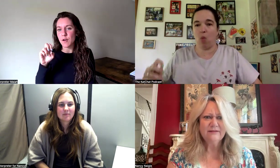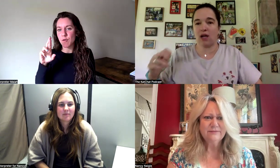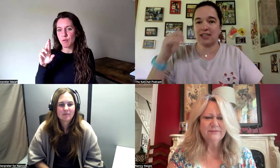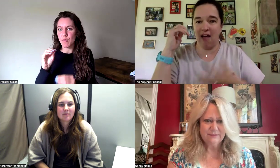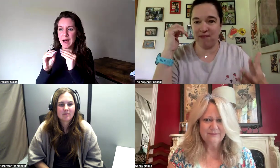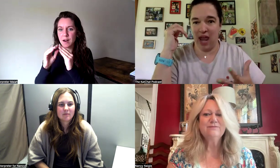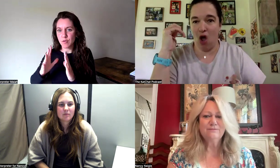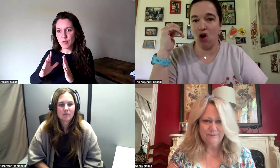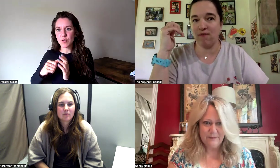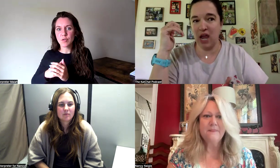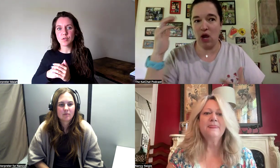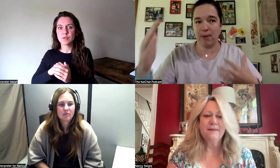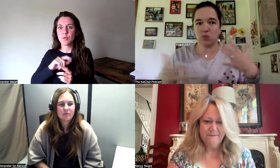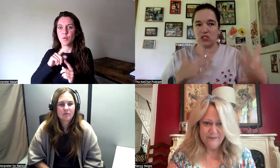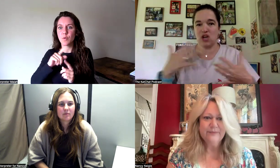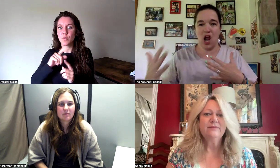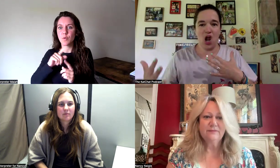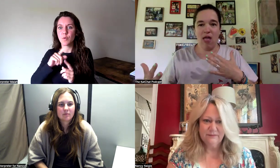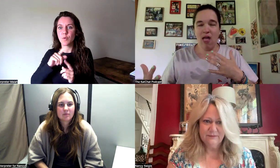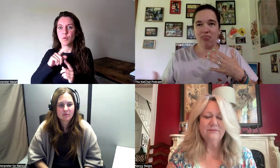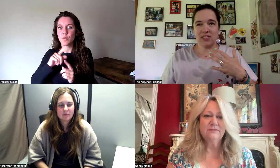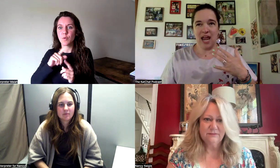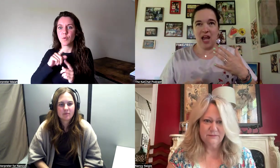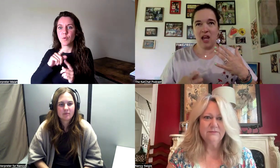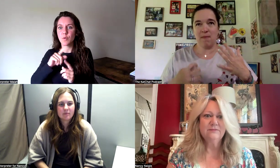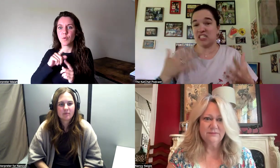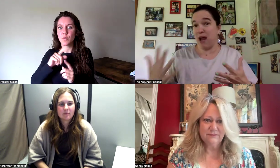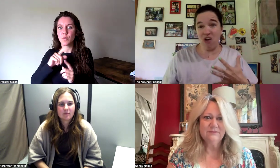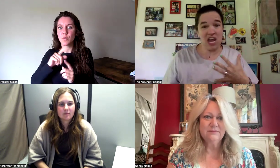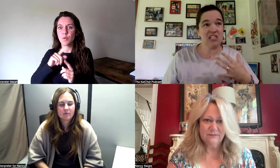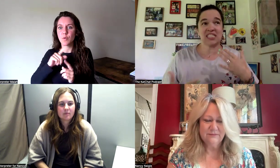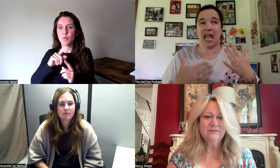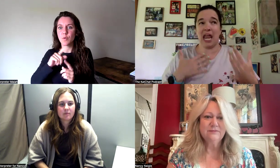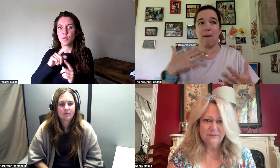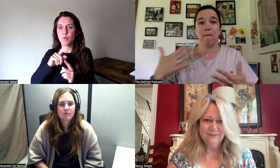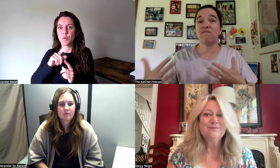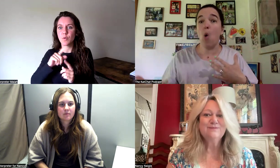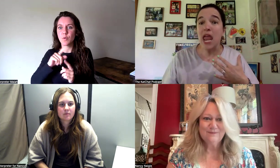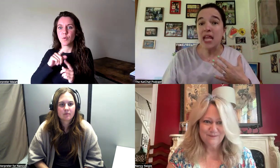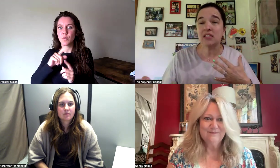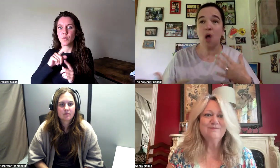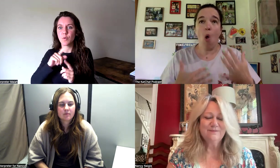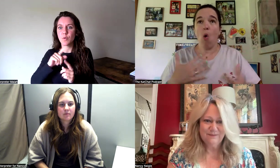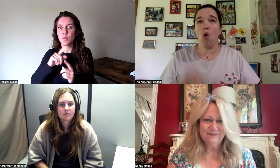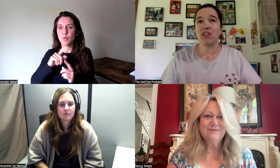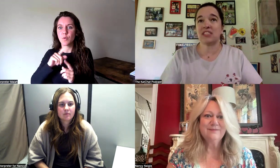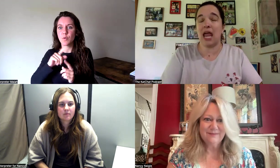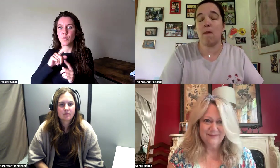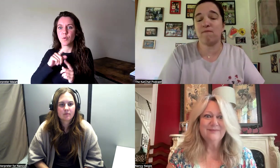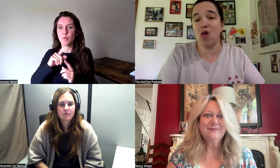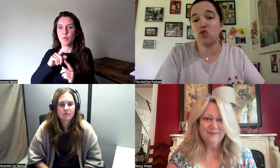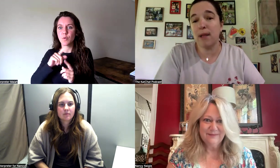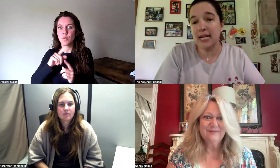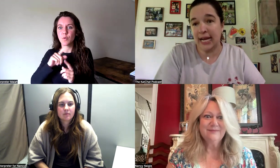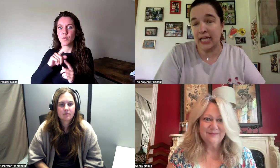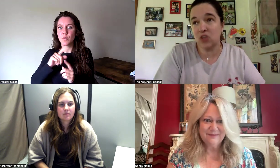with yeah. someone DAP and hold a period because we share the same experience, the same voice, or the